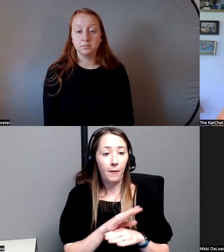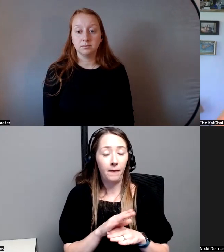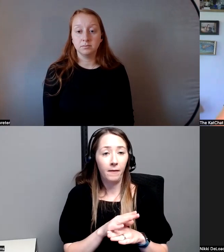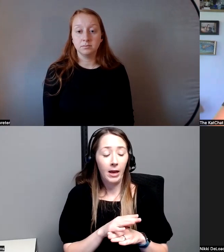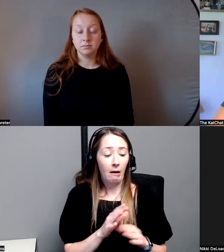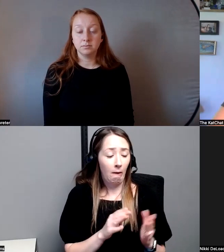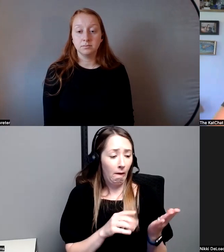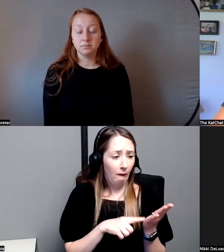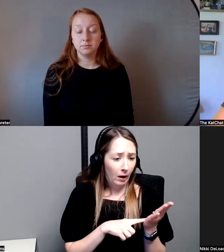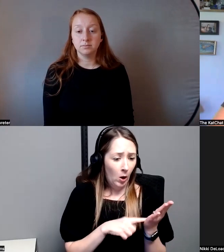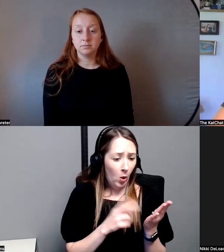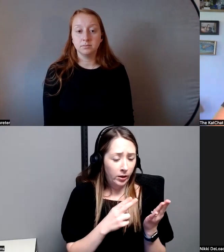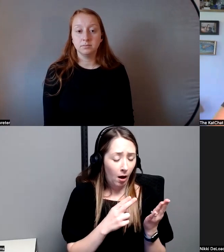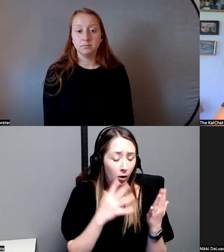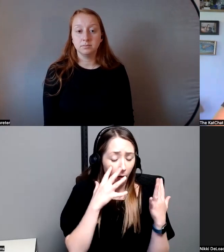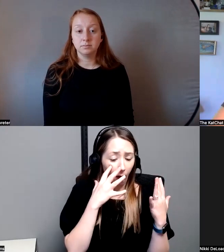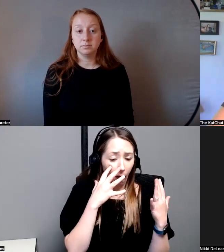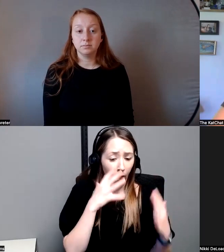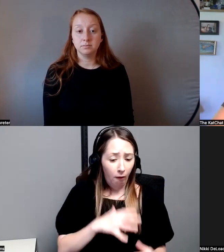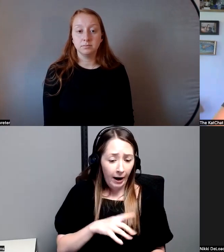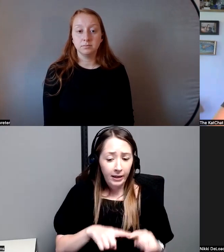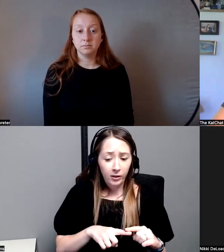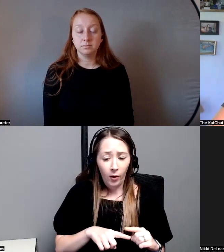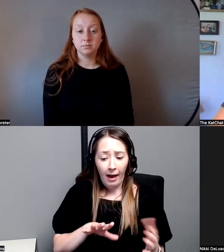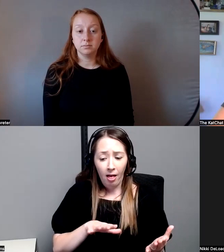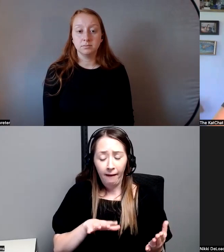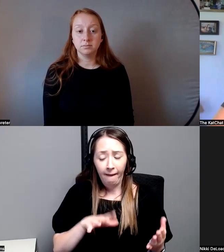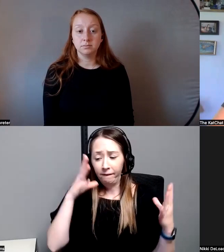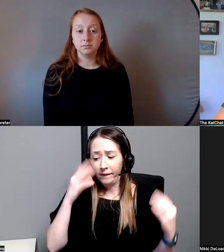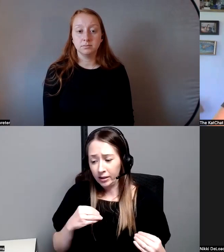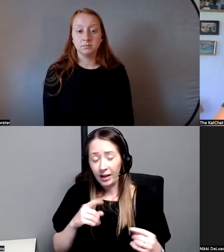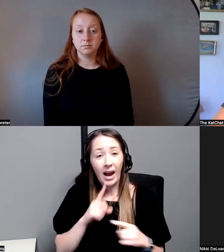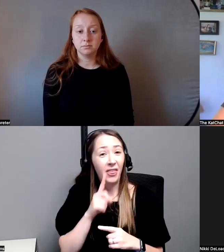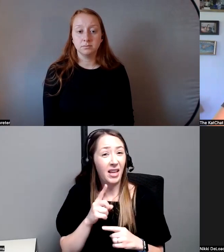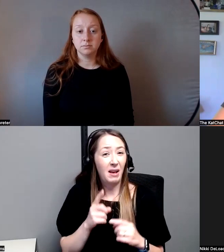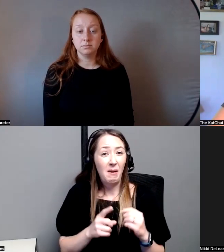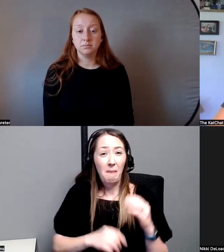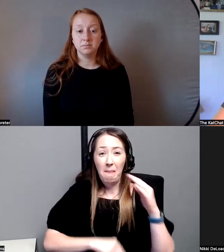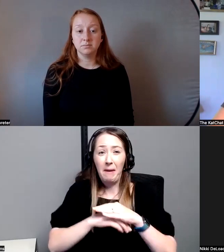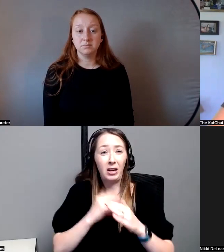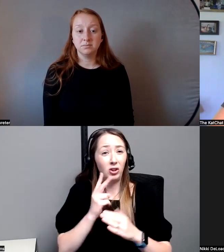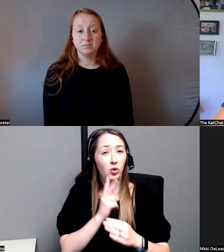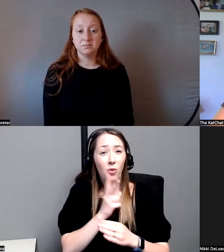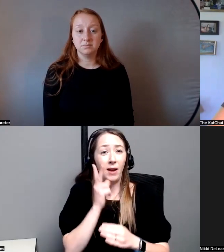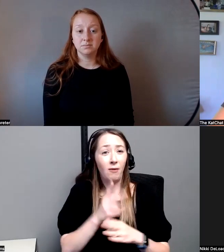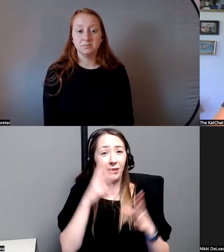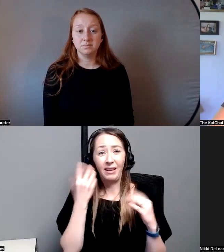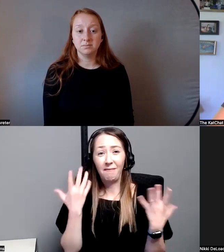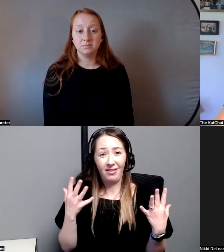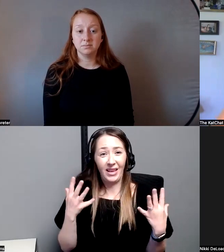in my hotel room all night long until I cried myself to sleep. I probably got 2 to 3 hours of sleep every single night for the first 10